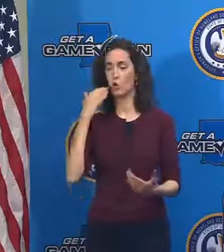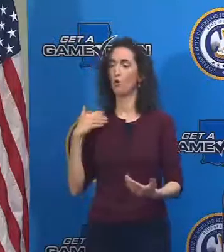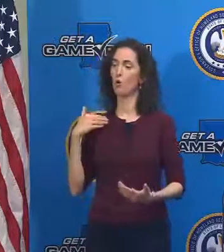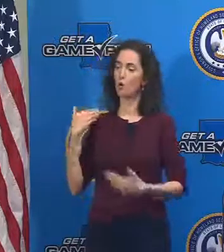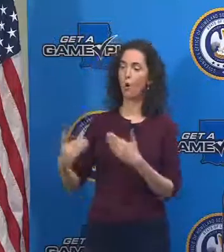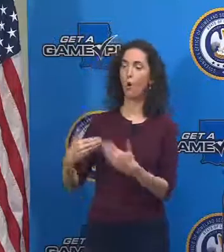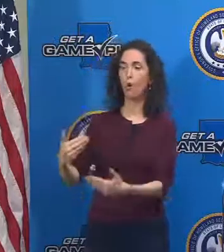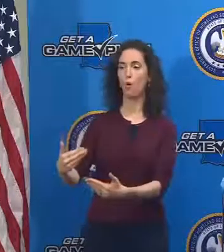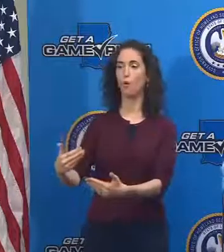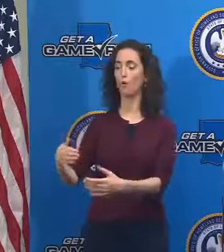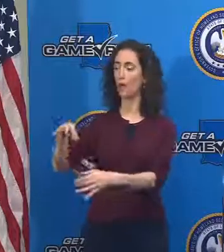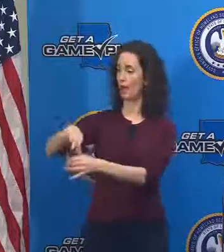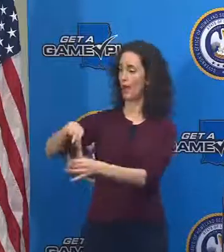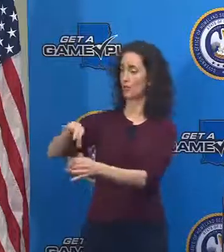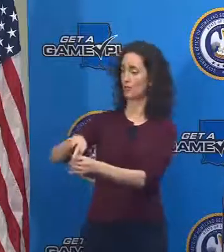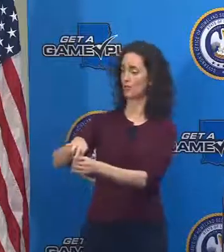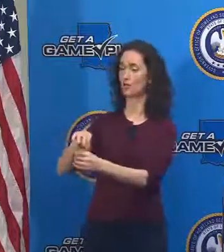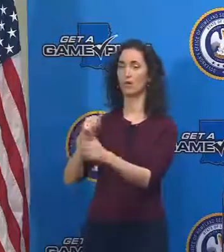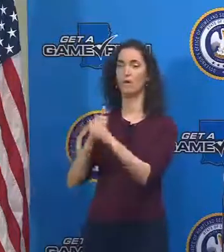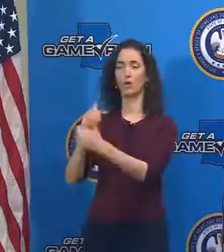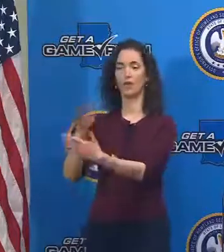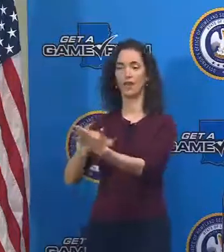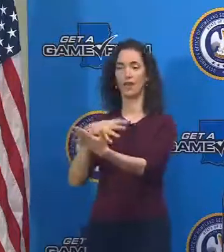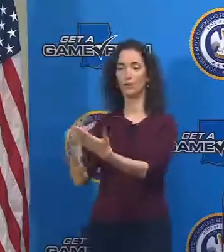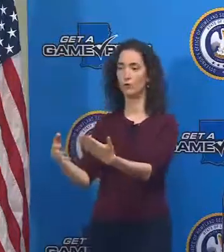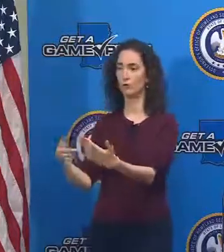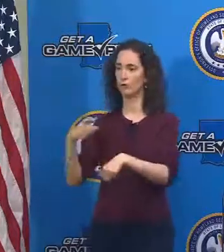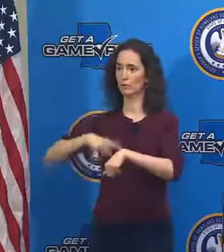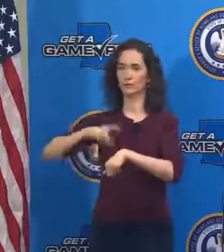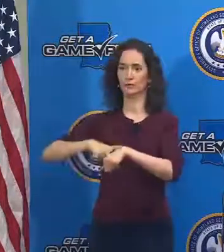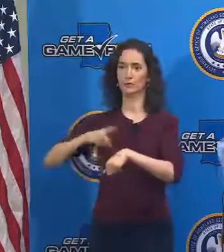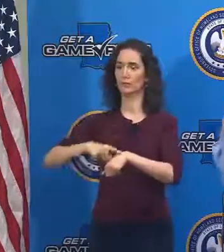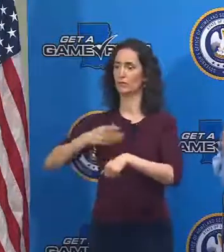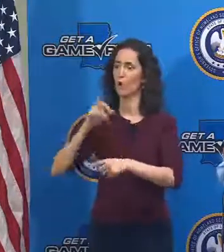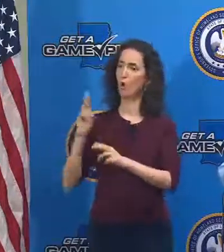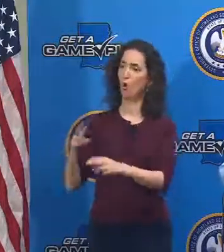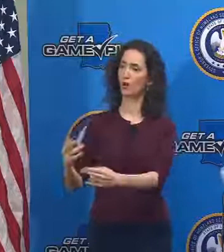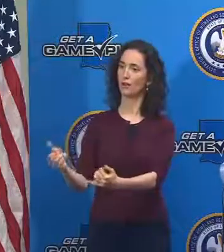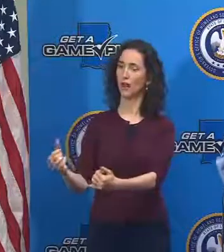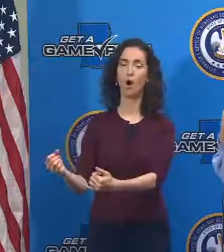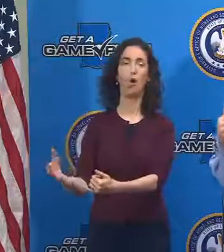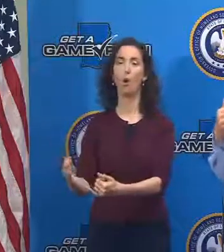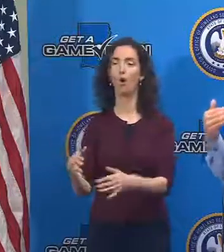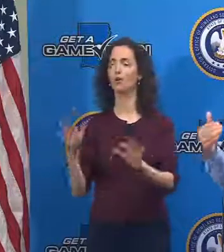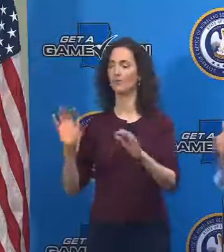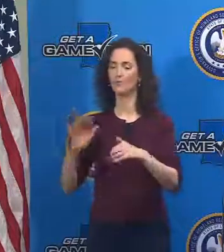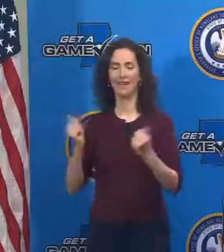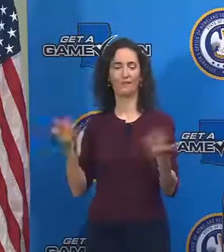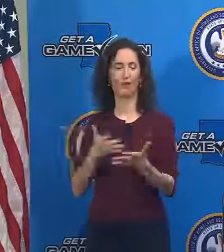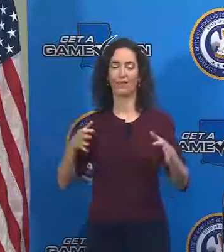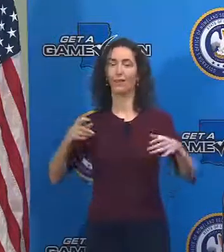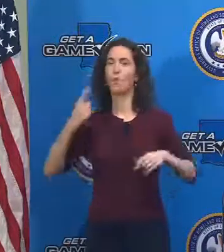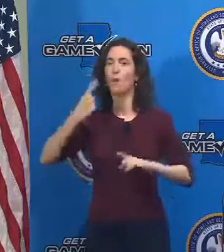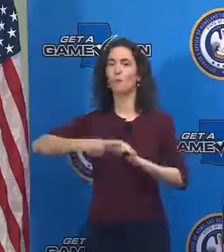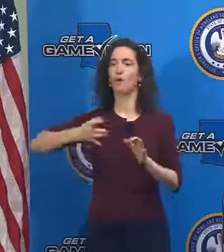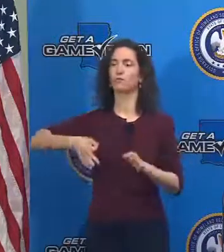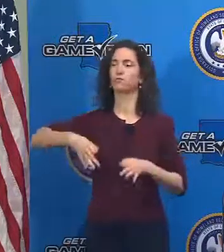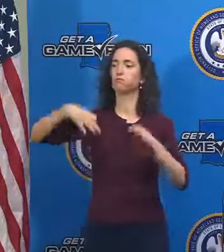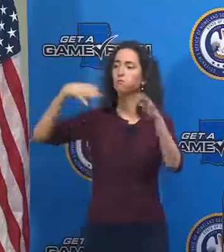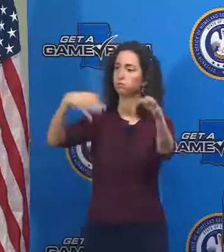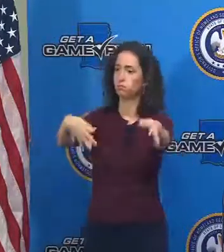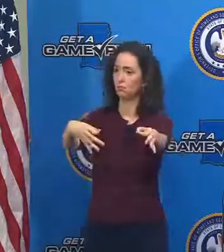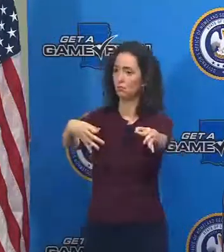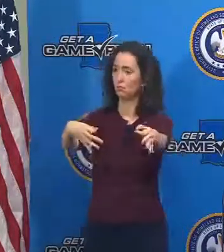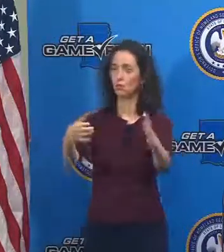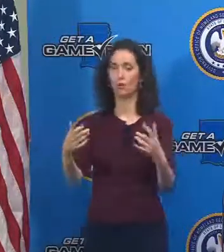election as scheduled and the deadlines kick in literally right away, or all those deadlines get pushed back by a month. And so I understand I